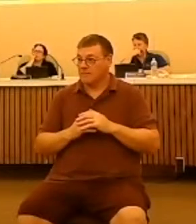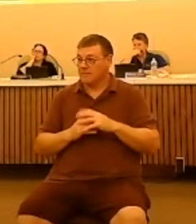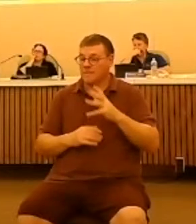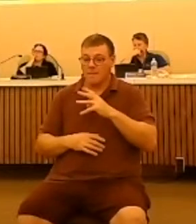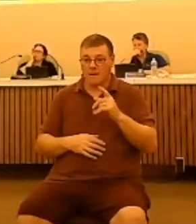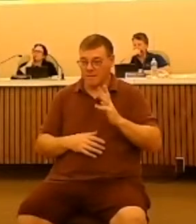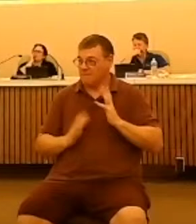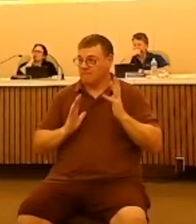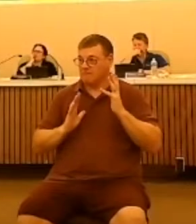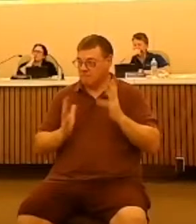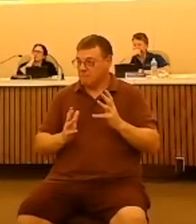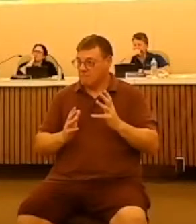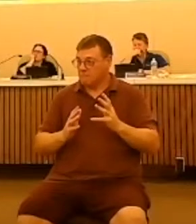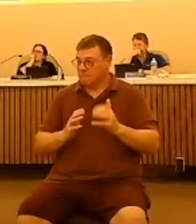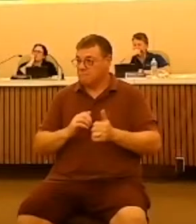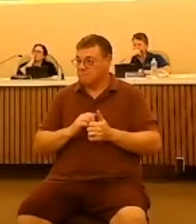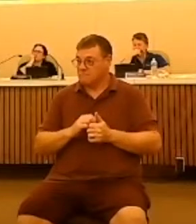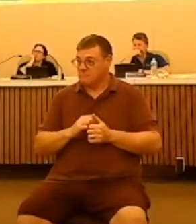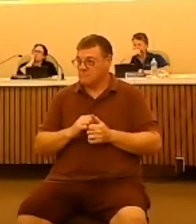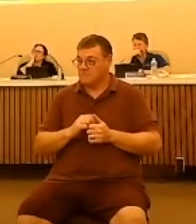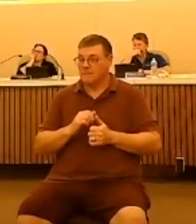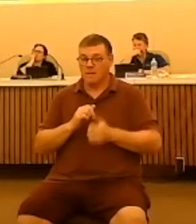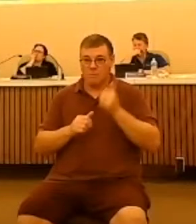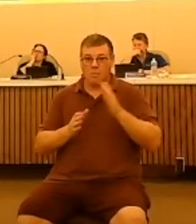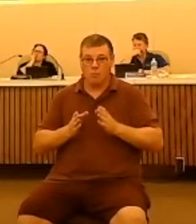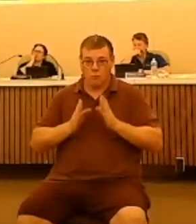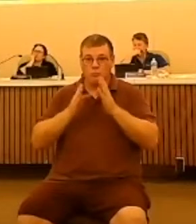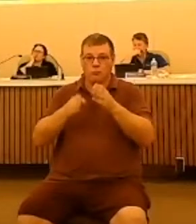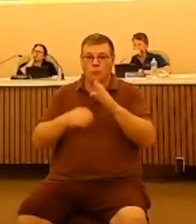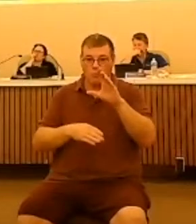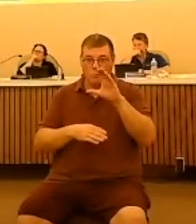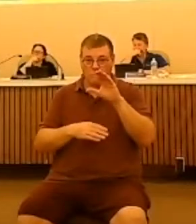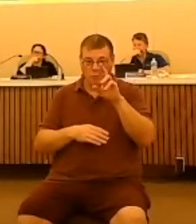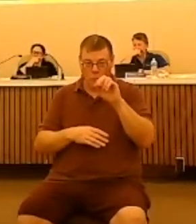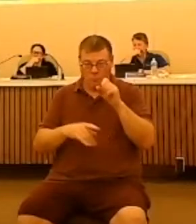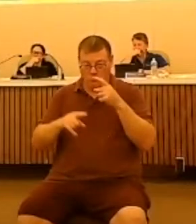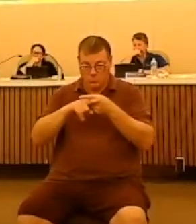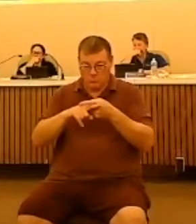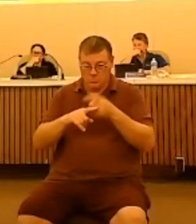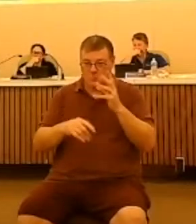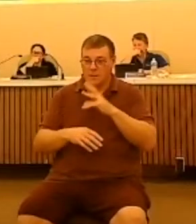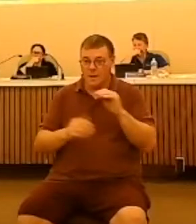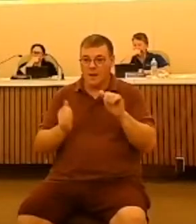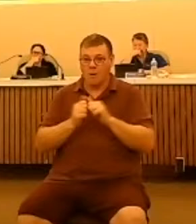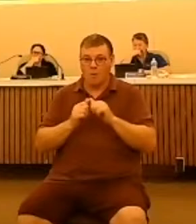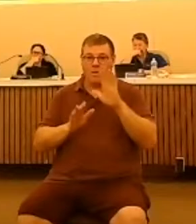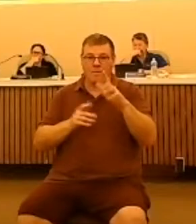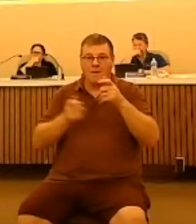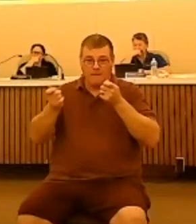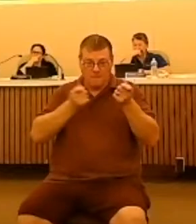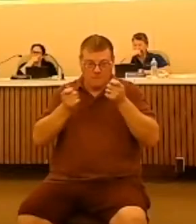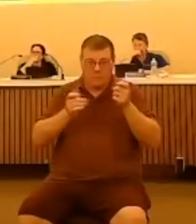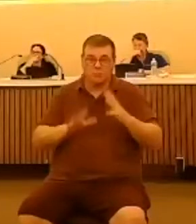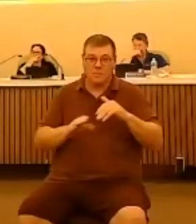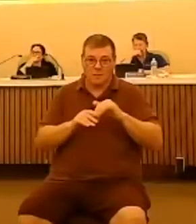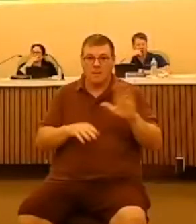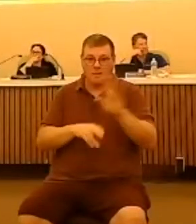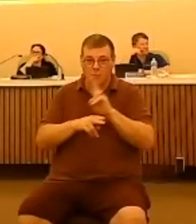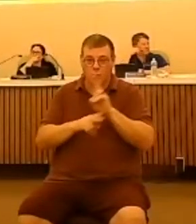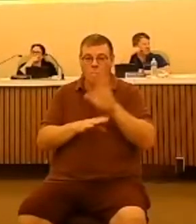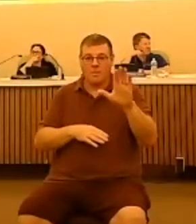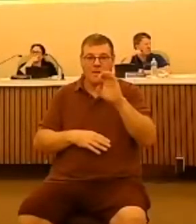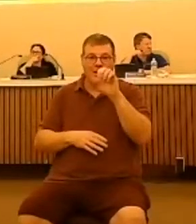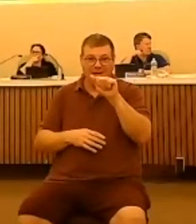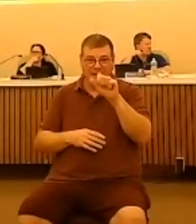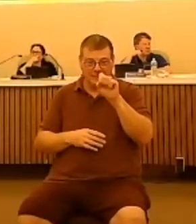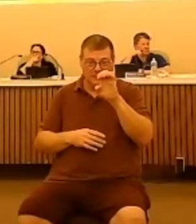with mostly perpendicular road crossing and with stormwater management ponds in their easement. Okay, thank you,